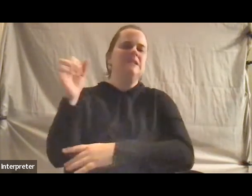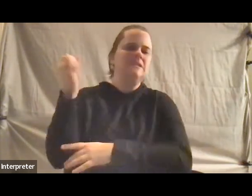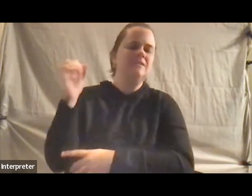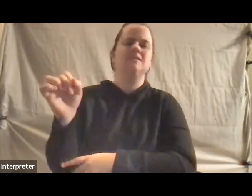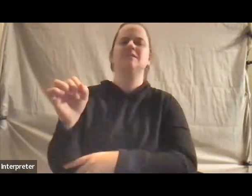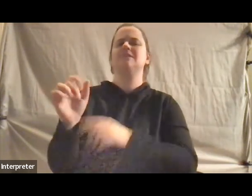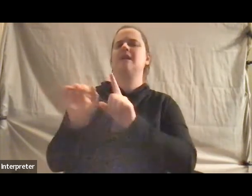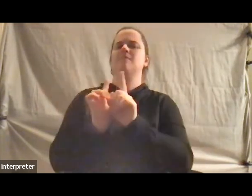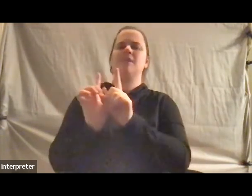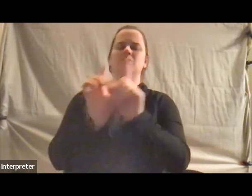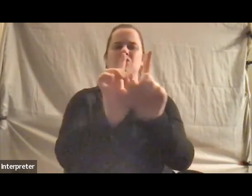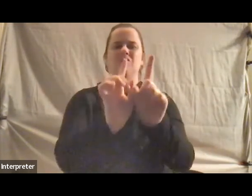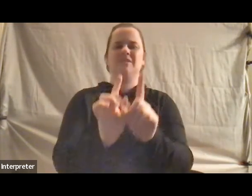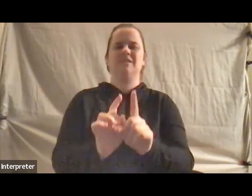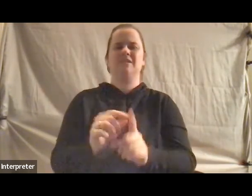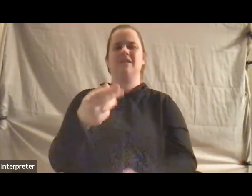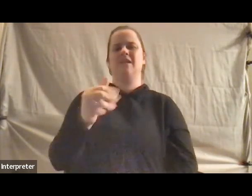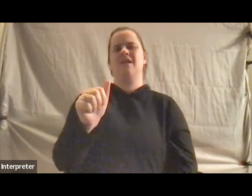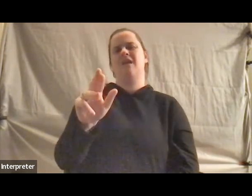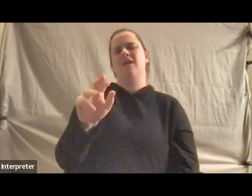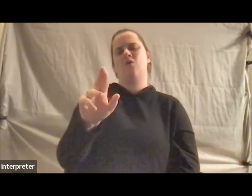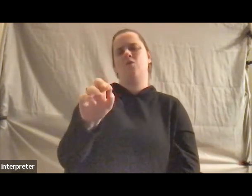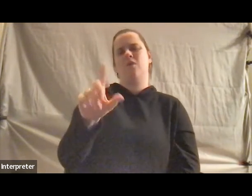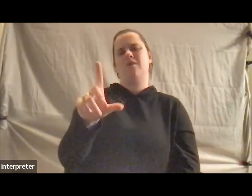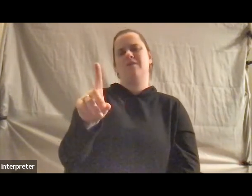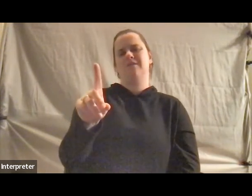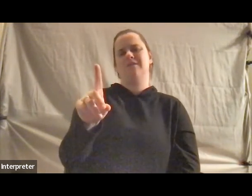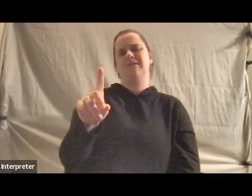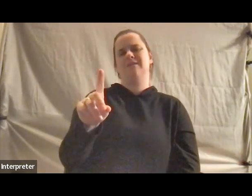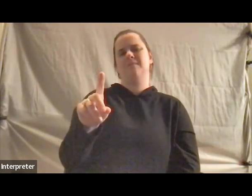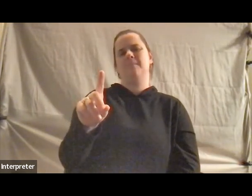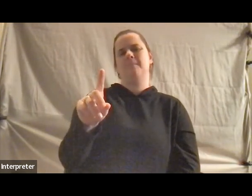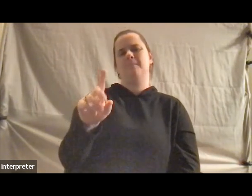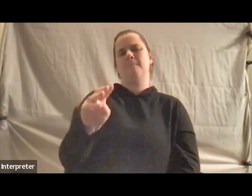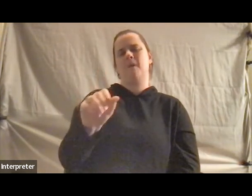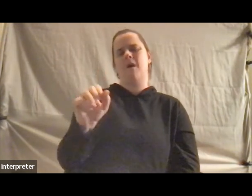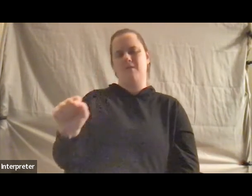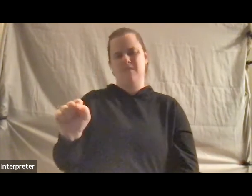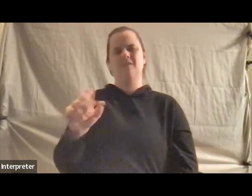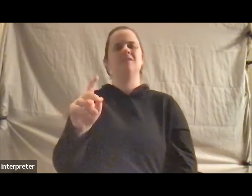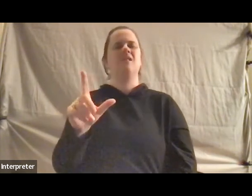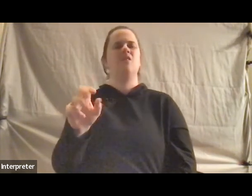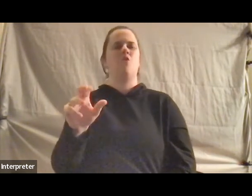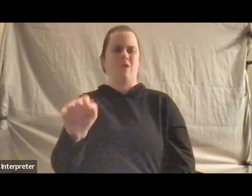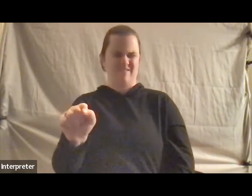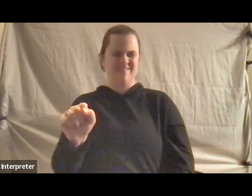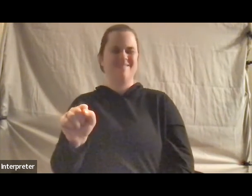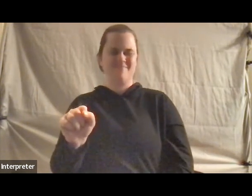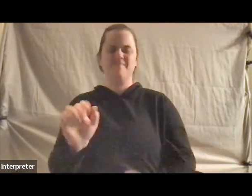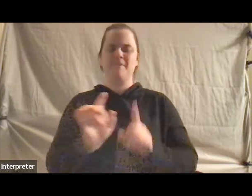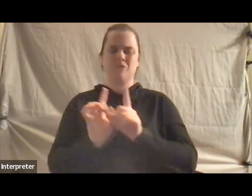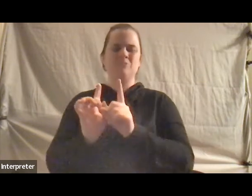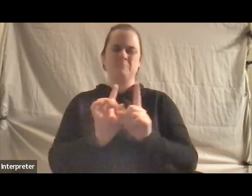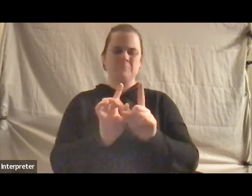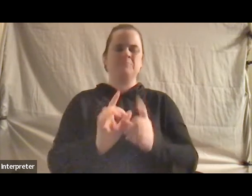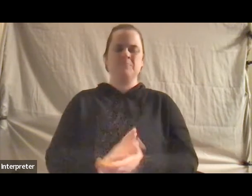mine, the late Harold G. Moss and Dr. Dolores Silas. Across generations, there